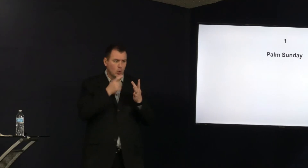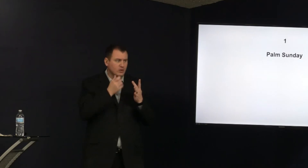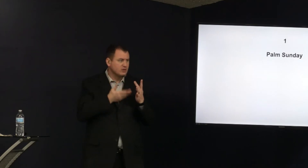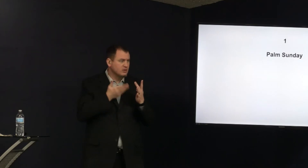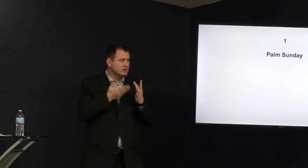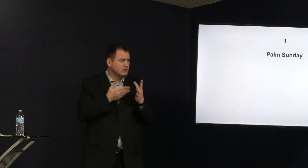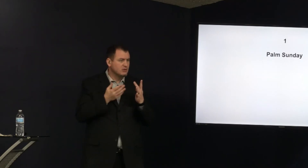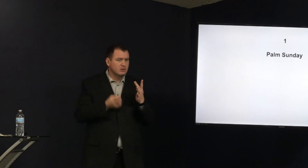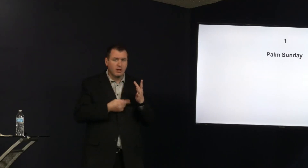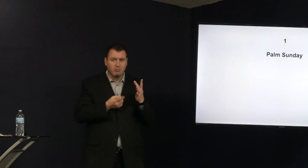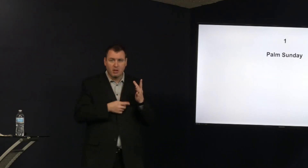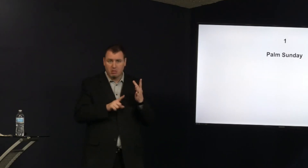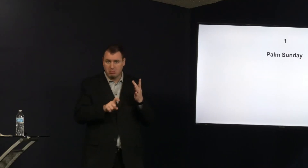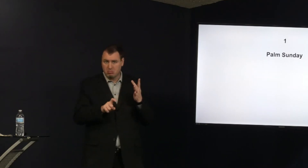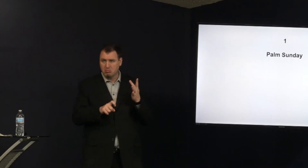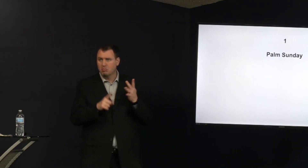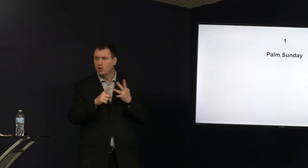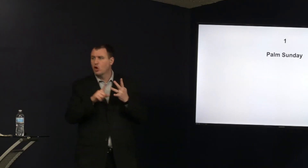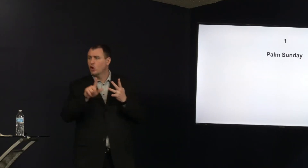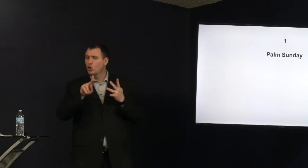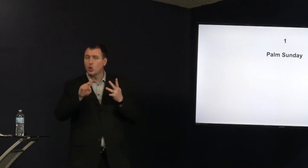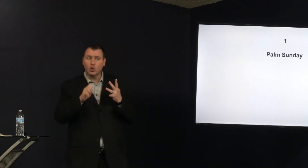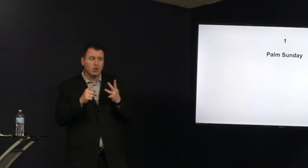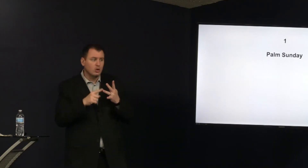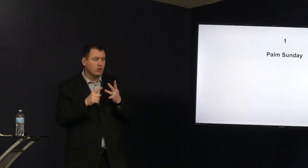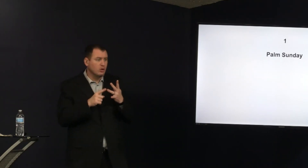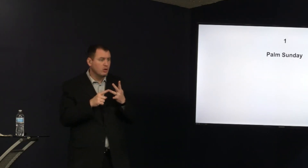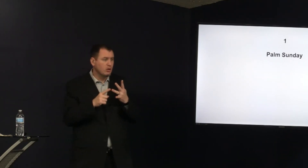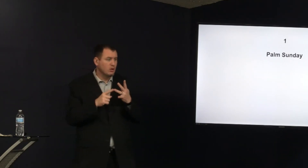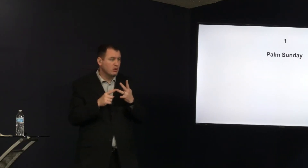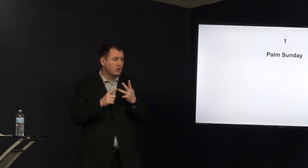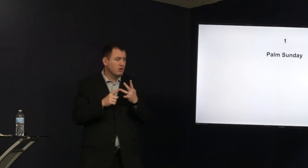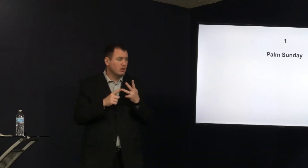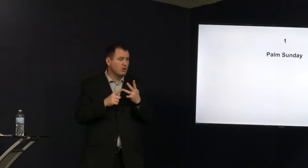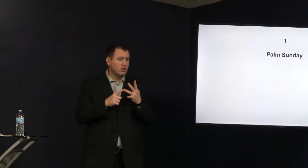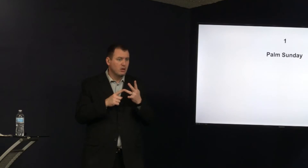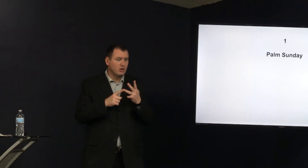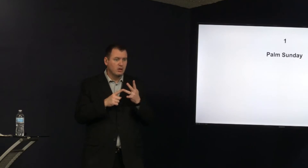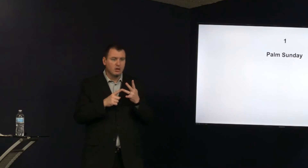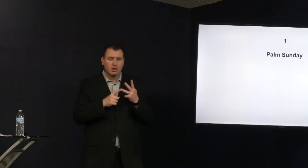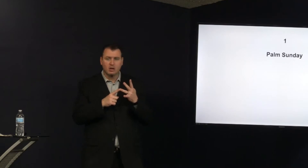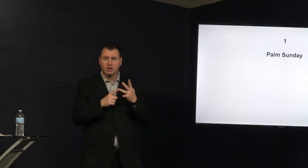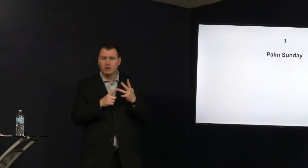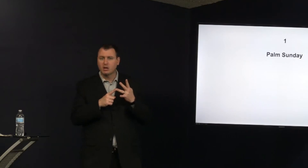disciple. Mark was what? Luke. Who is Luke?